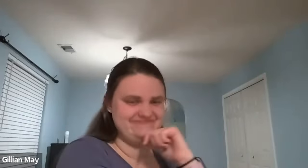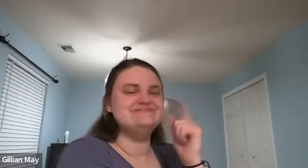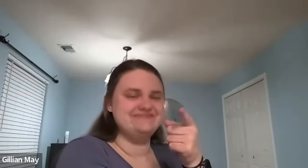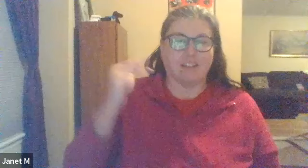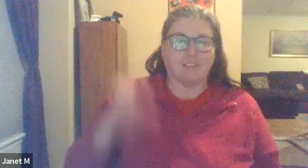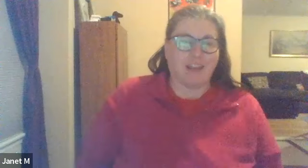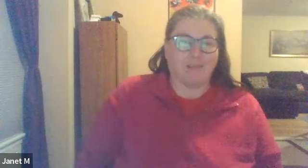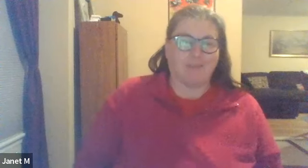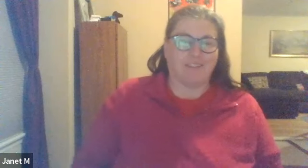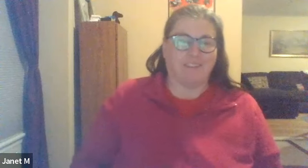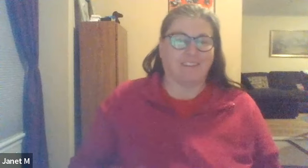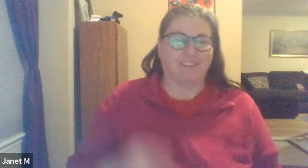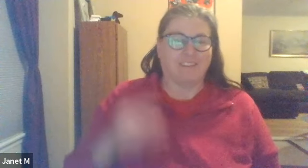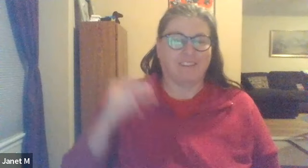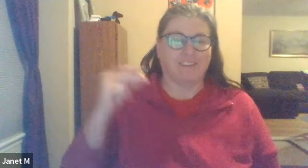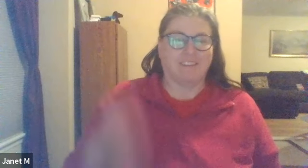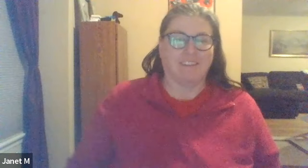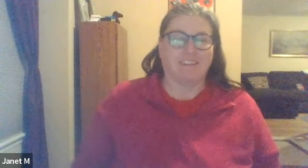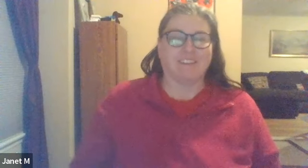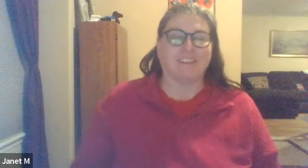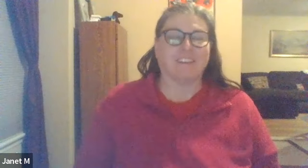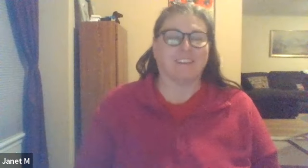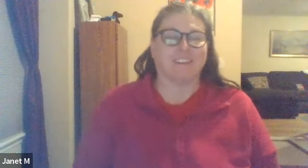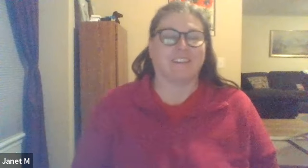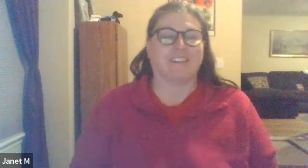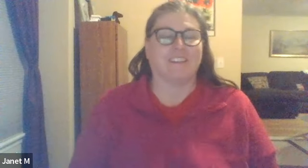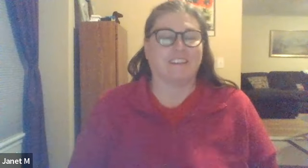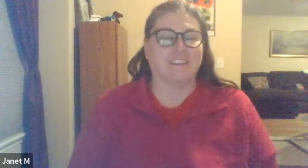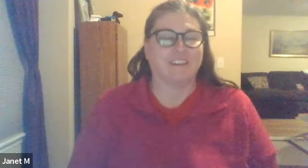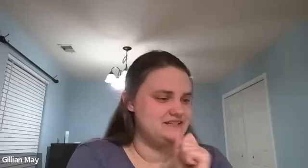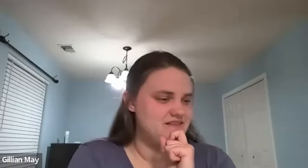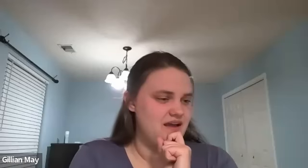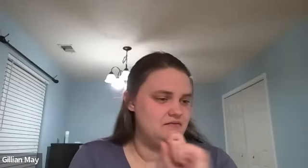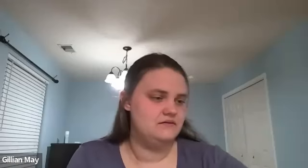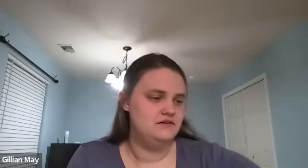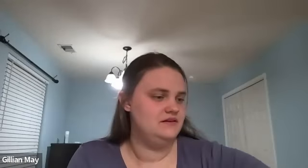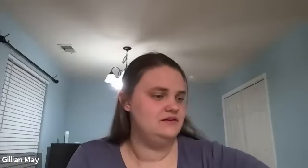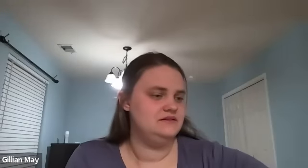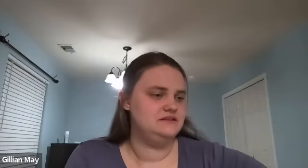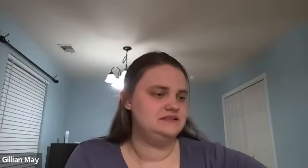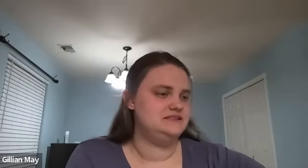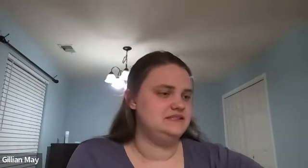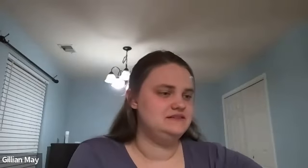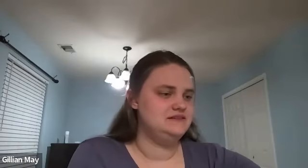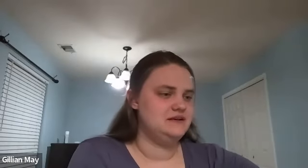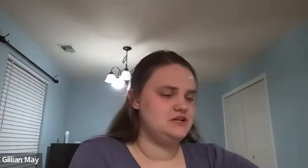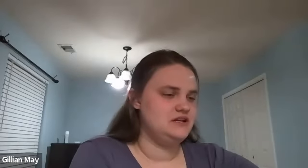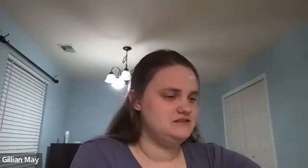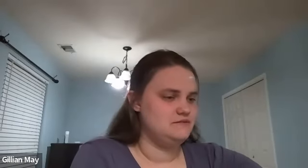like this, you tap. Yeah, dog. Perfect. Okay. Let's see. I'm trying to get some